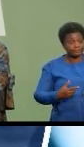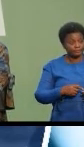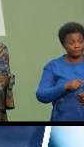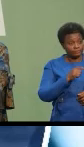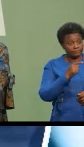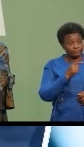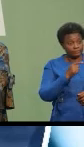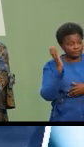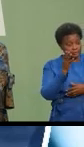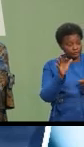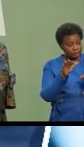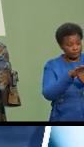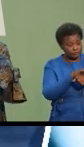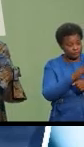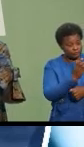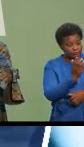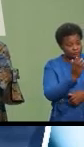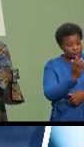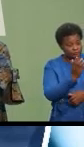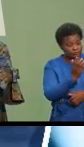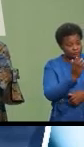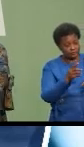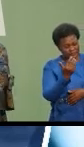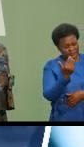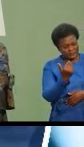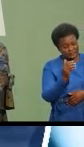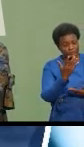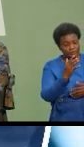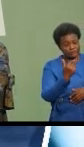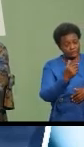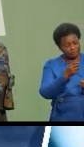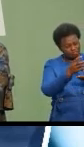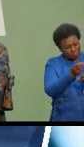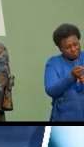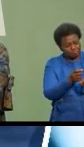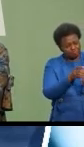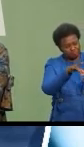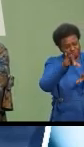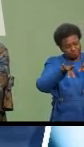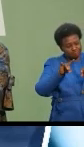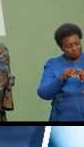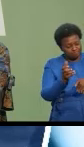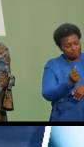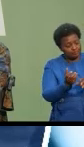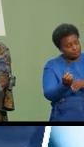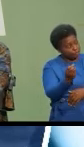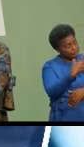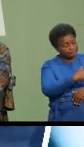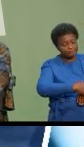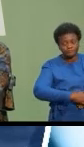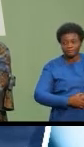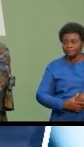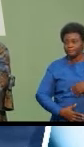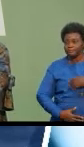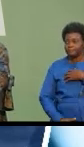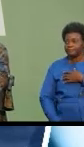epidemiology slides. That would have given us like 50 slides. So I have just picked on a few things to highlight for